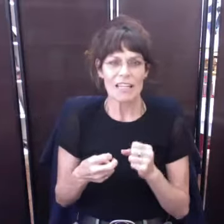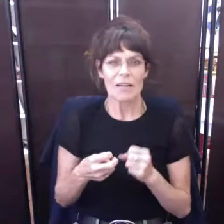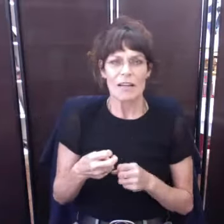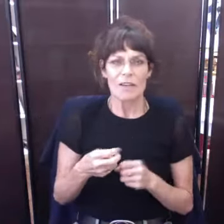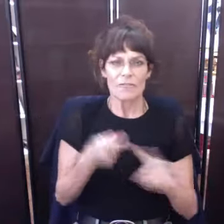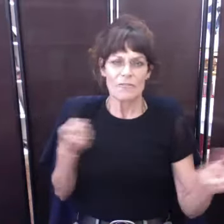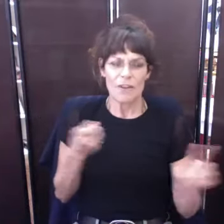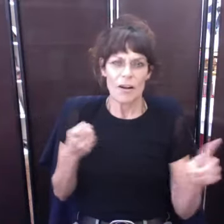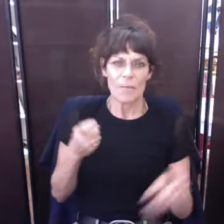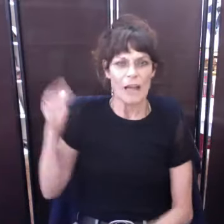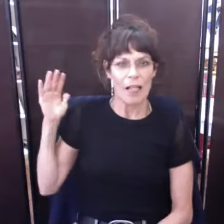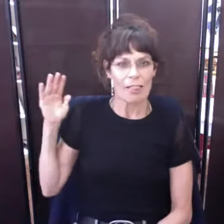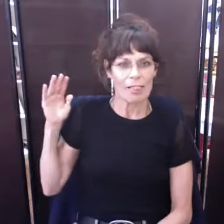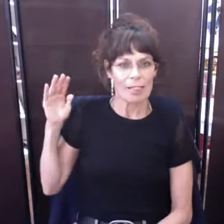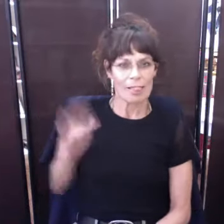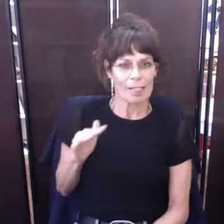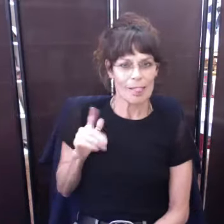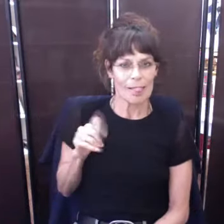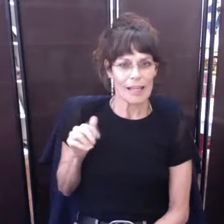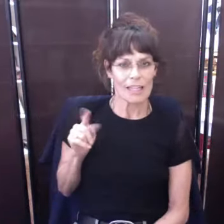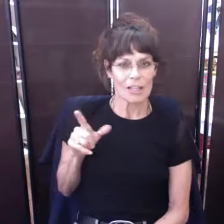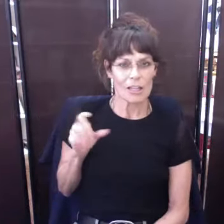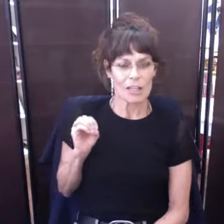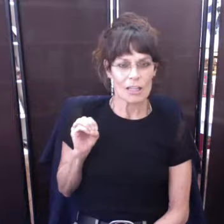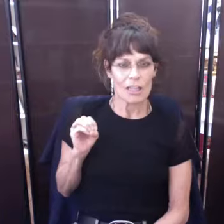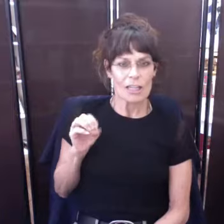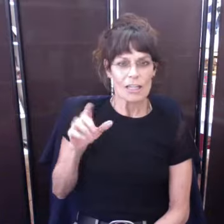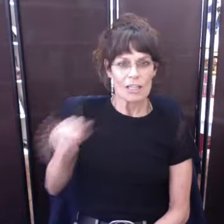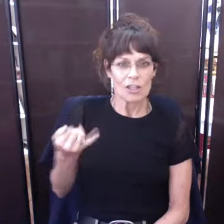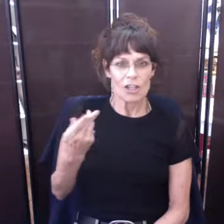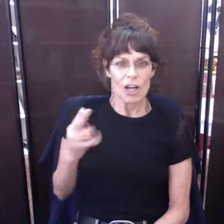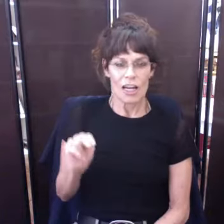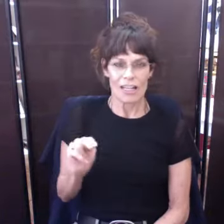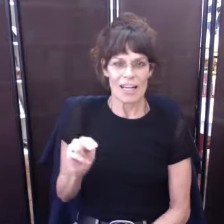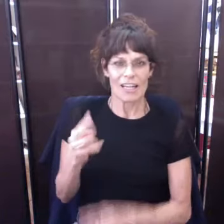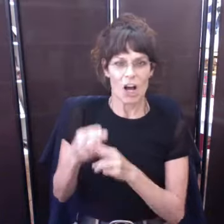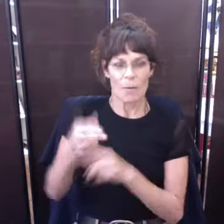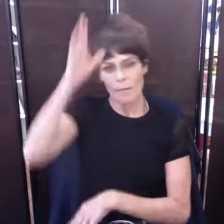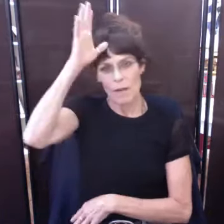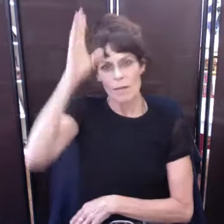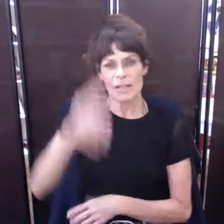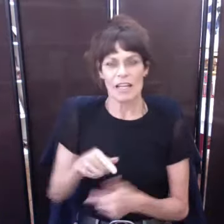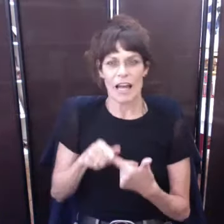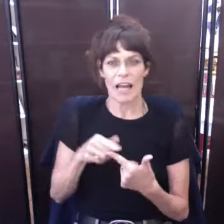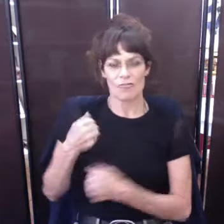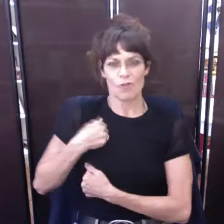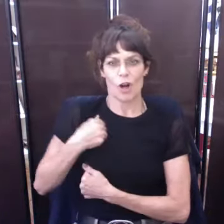or John, and Pops, whatever. And I have Sergeant Sue, and then I have a sister and a brother who are both older than